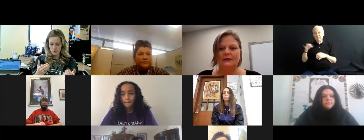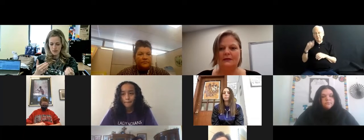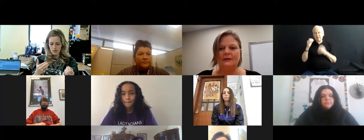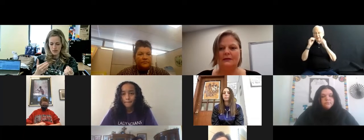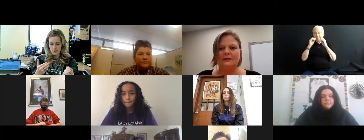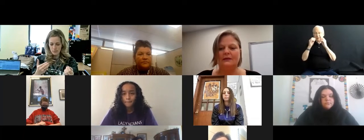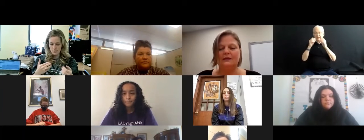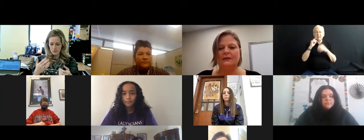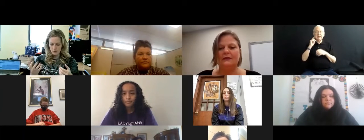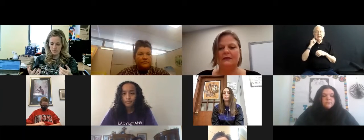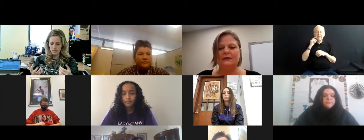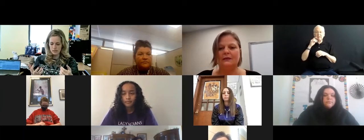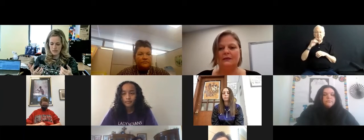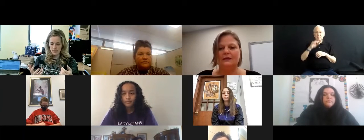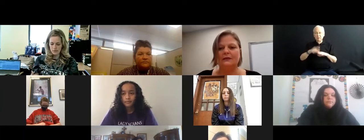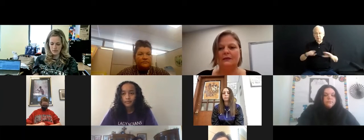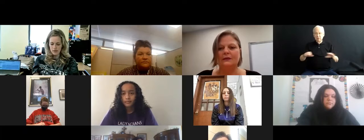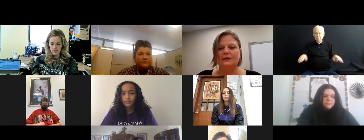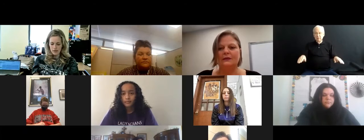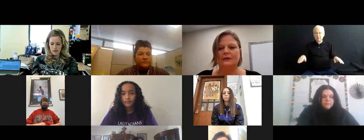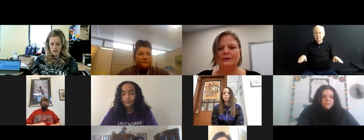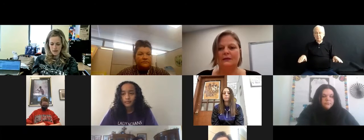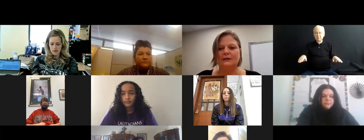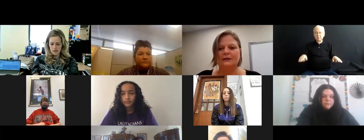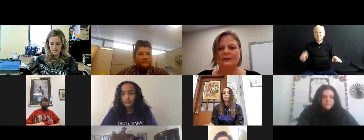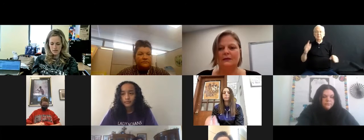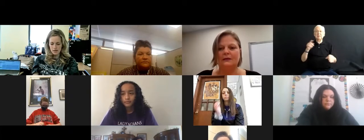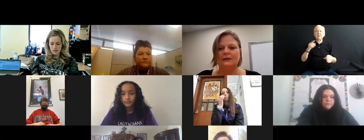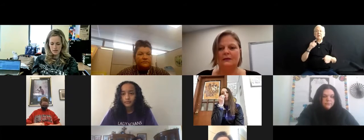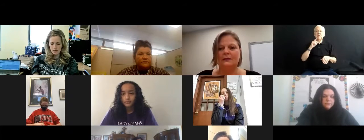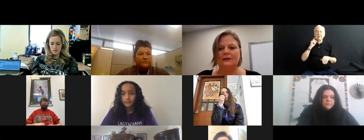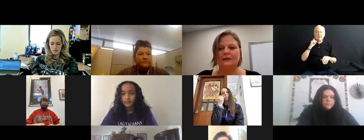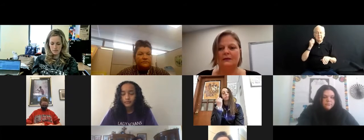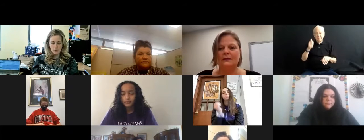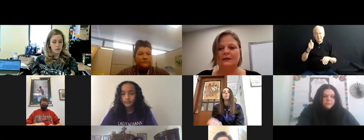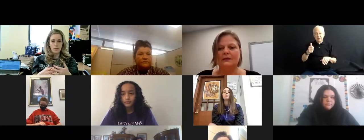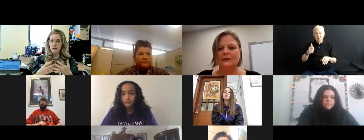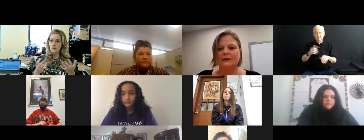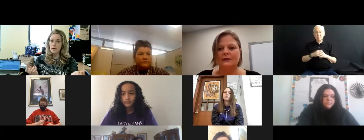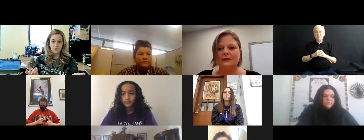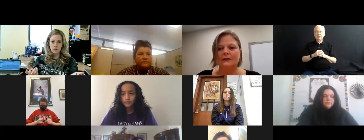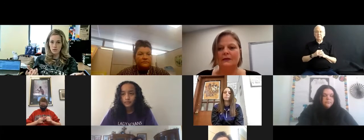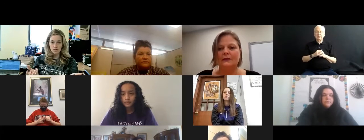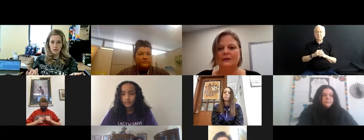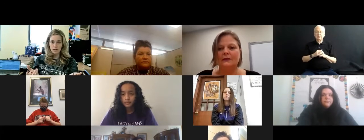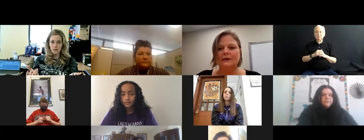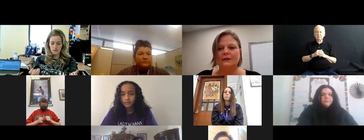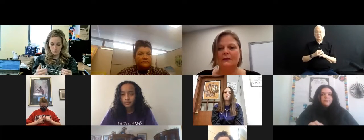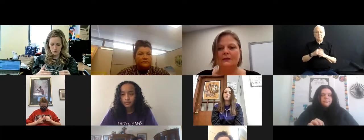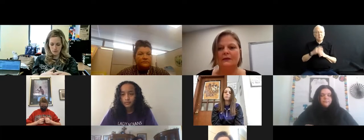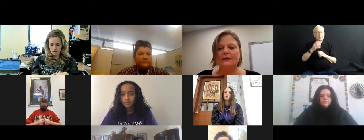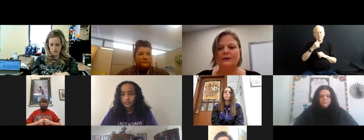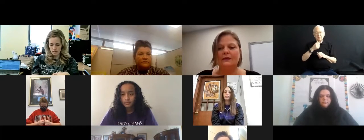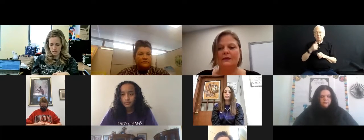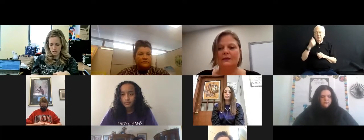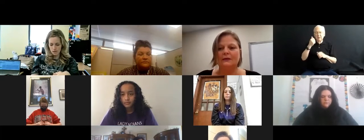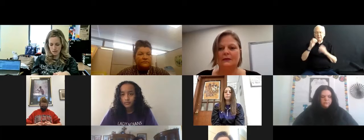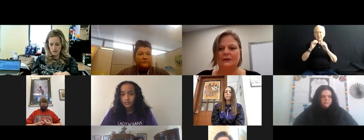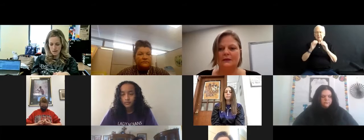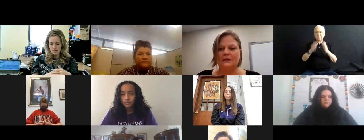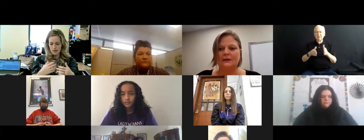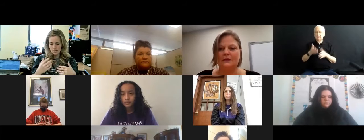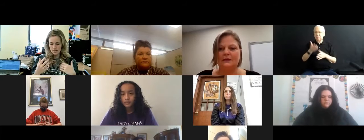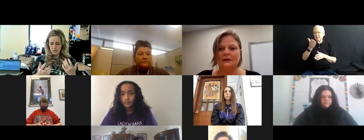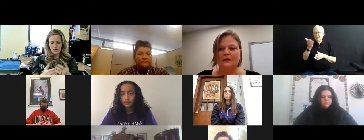children, himself being deaf. And he was apparently one of the best teachers at the institute where he was